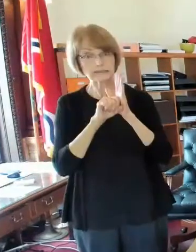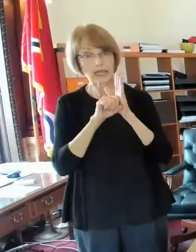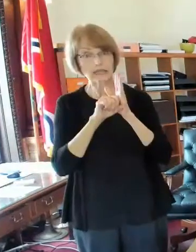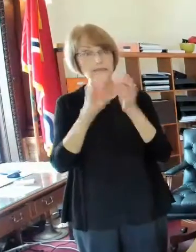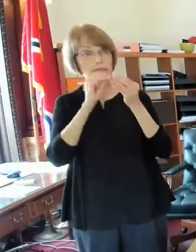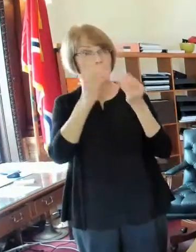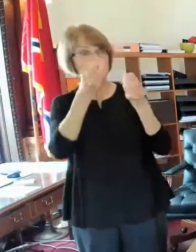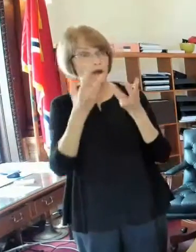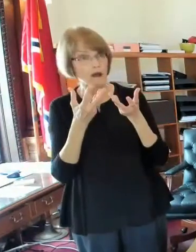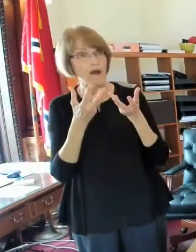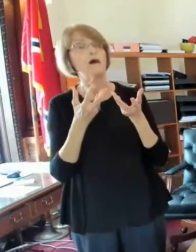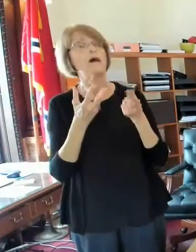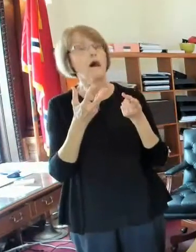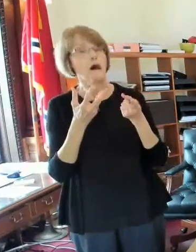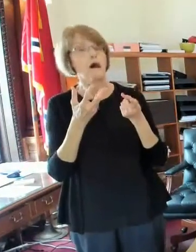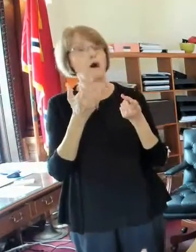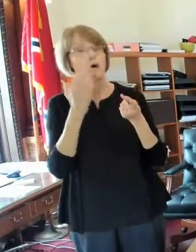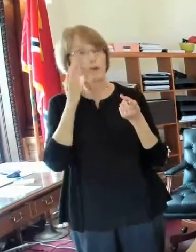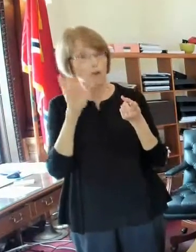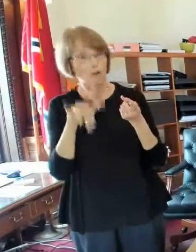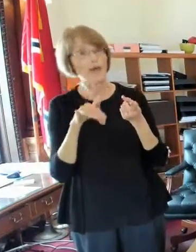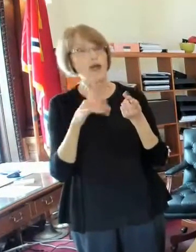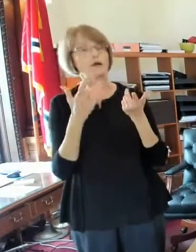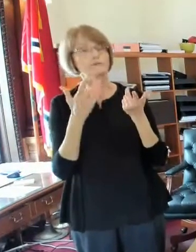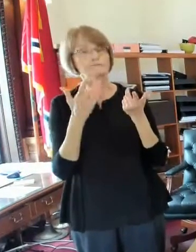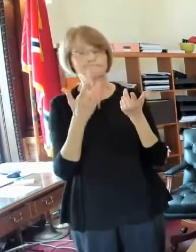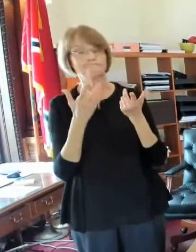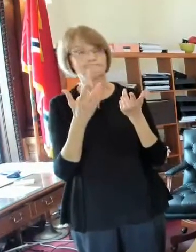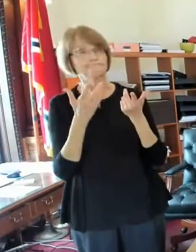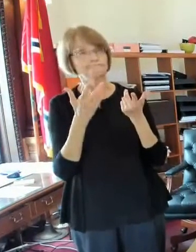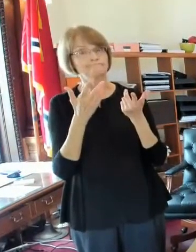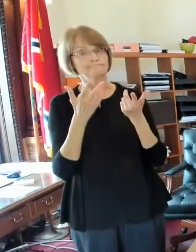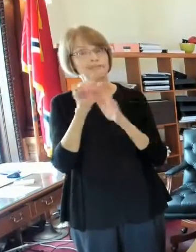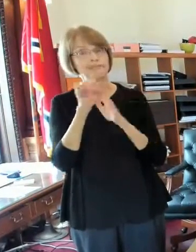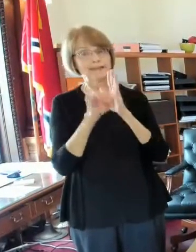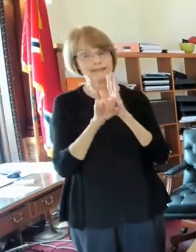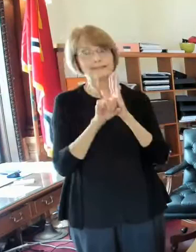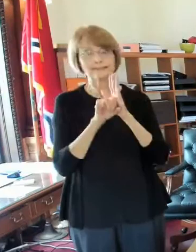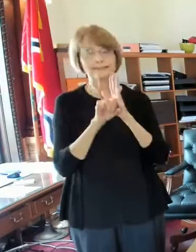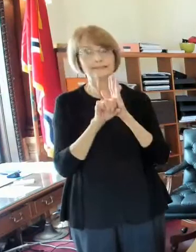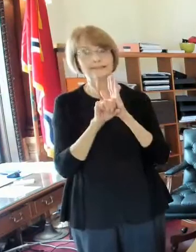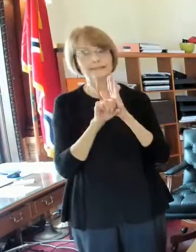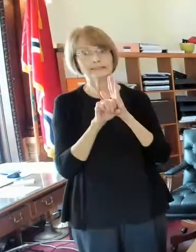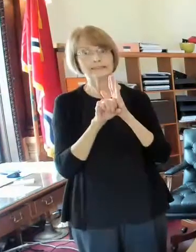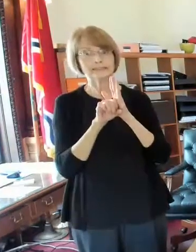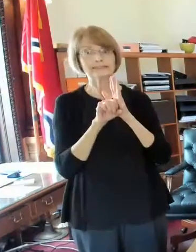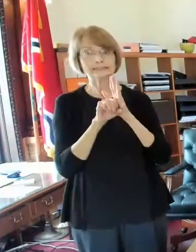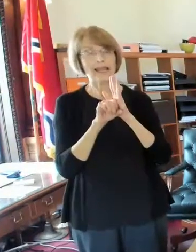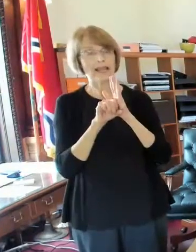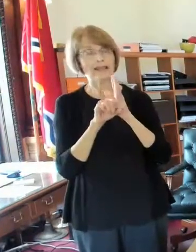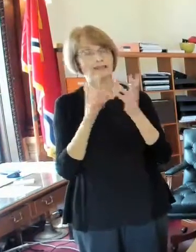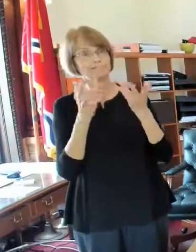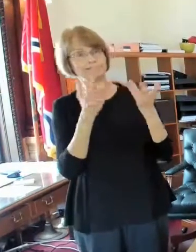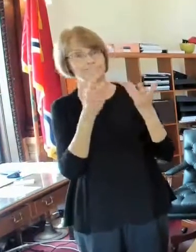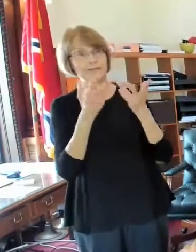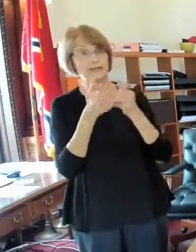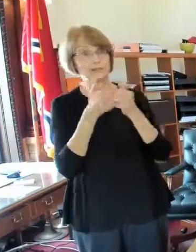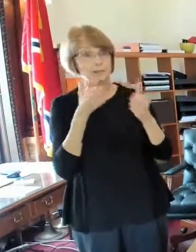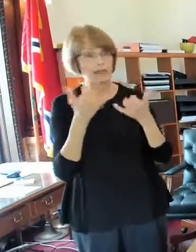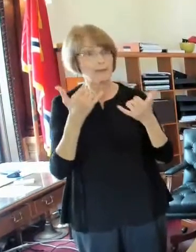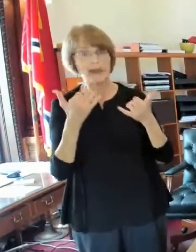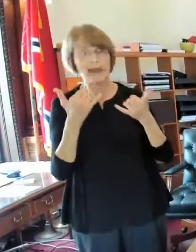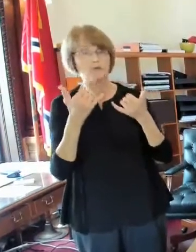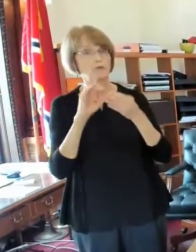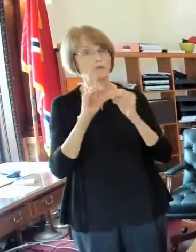that the state, we're likely to get a lot more cases that we receive from the state, because the state's backed up right now, having to do